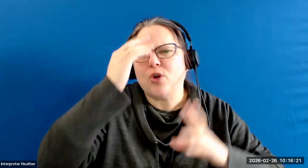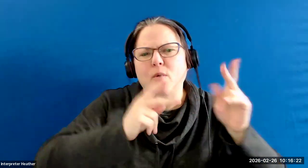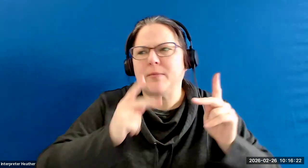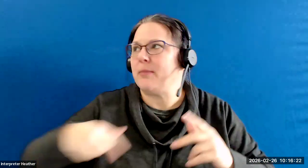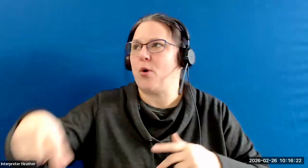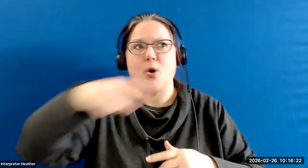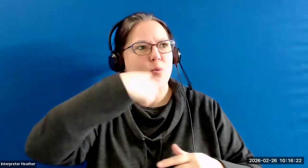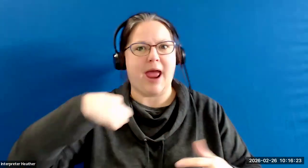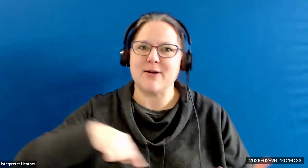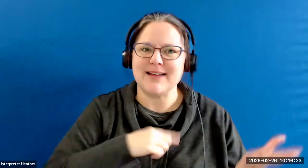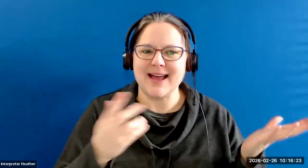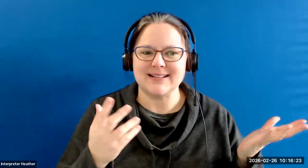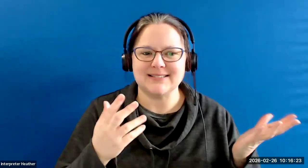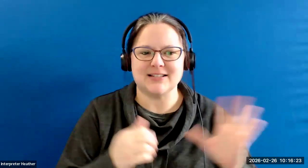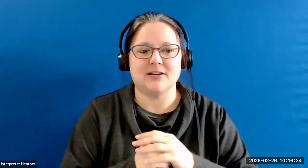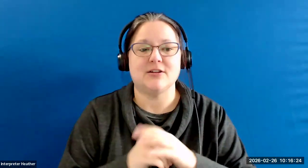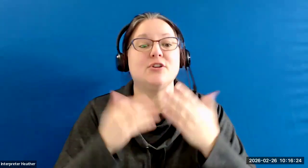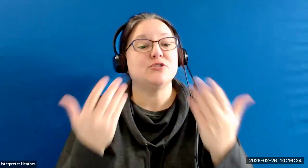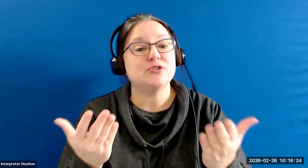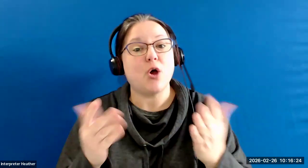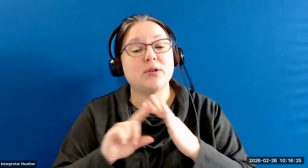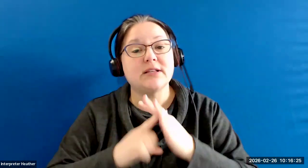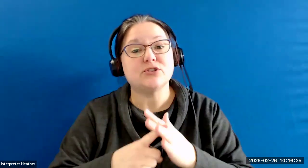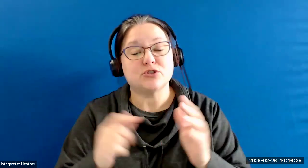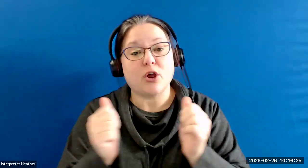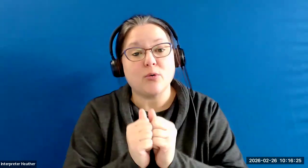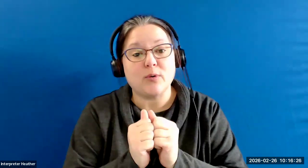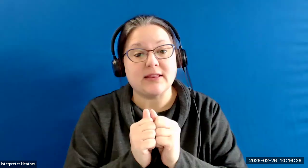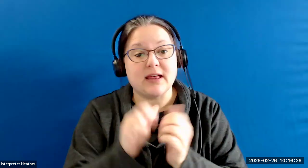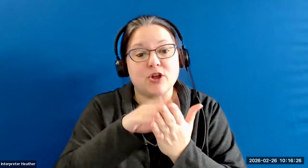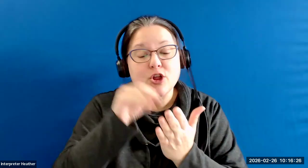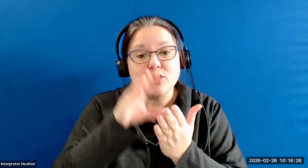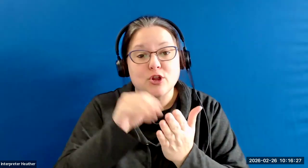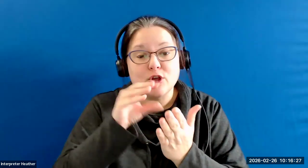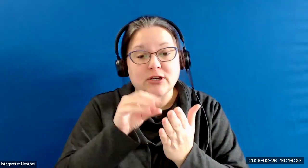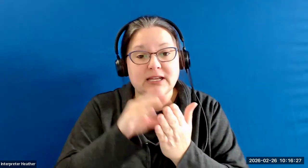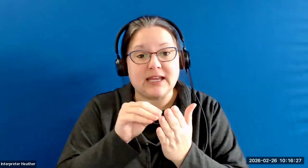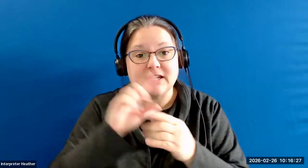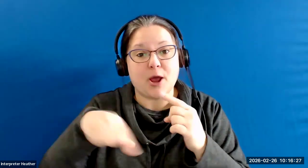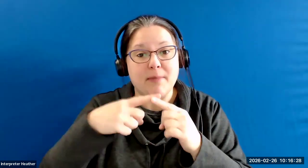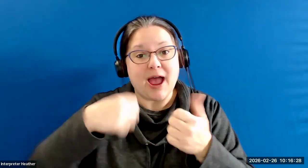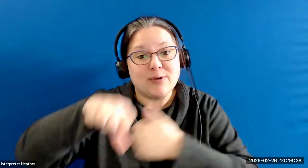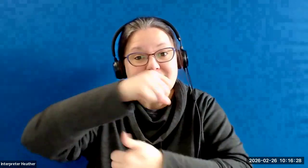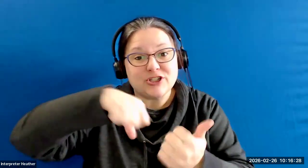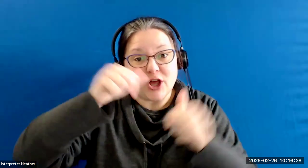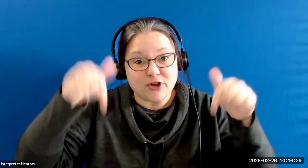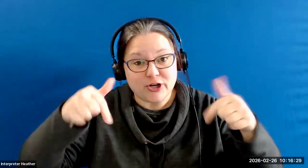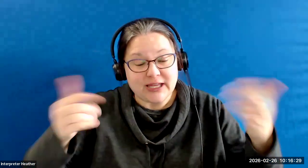you. So let's start off by learning a little bit about each other here in this